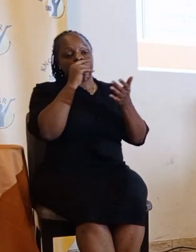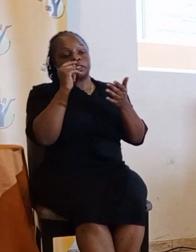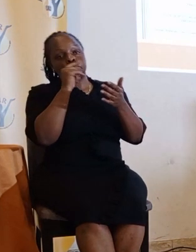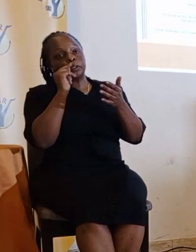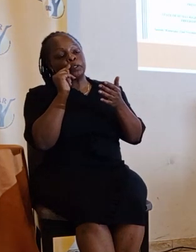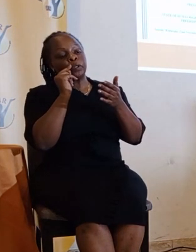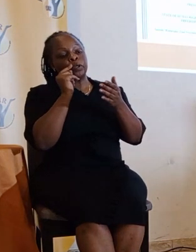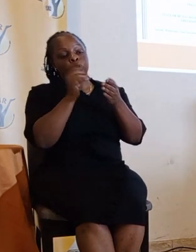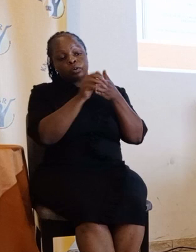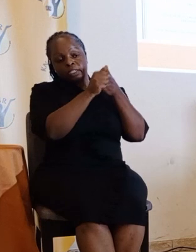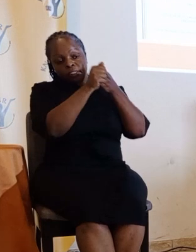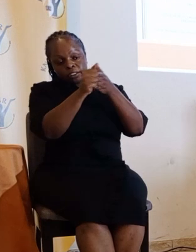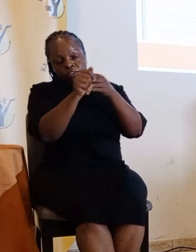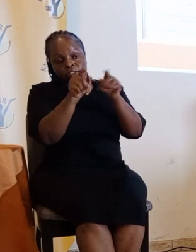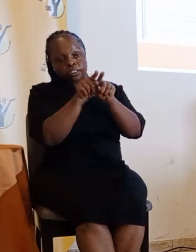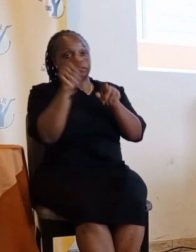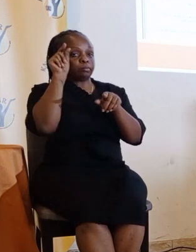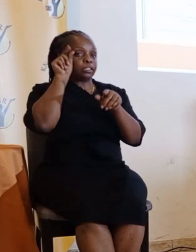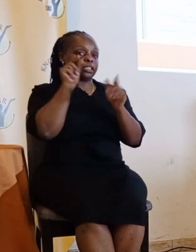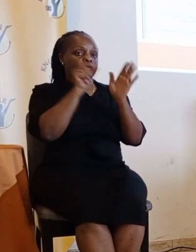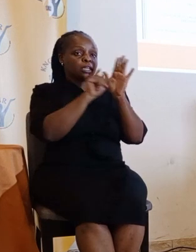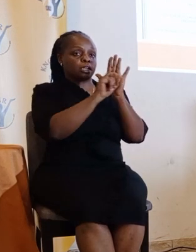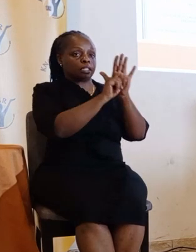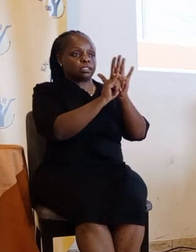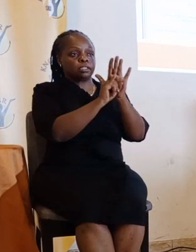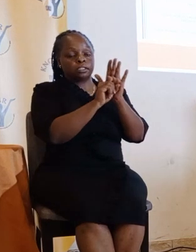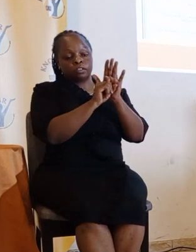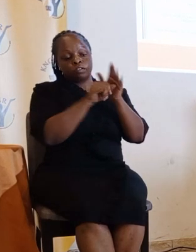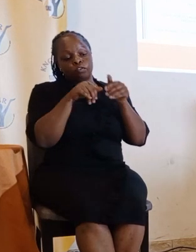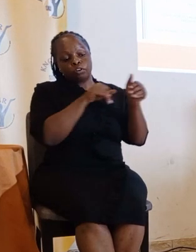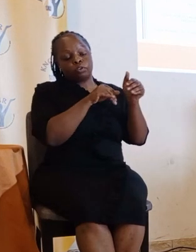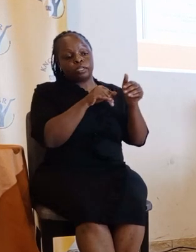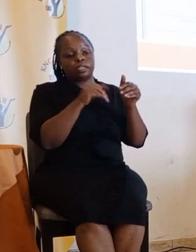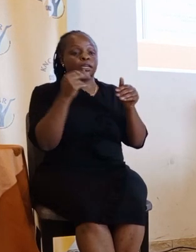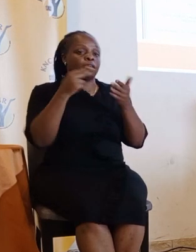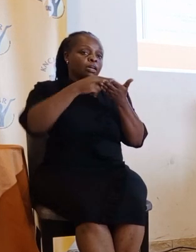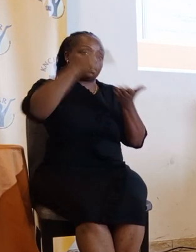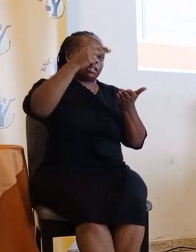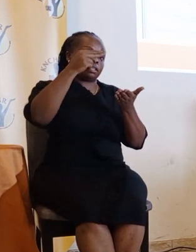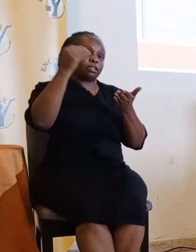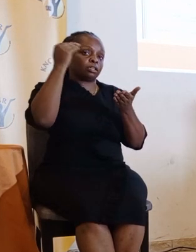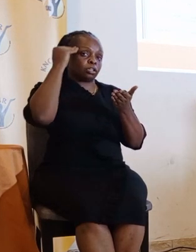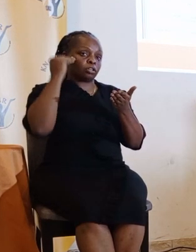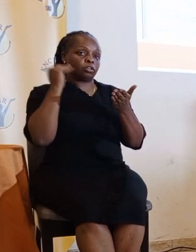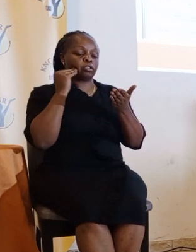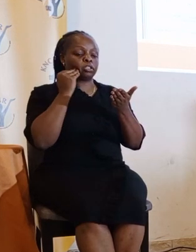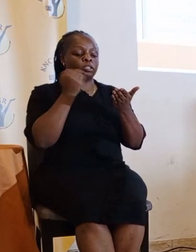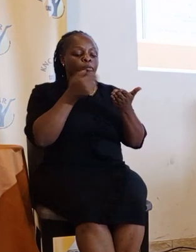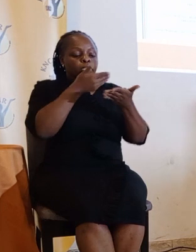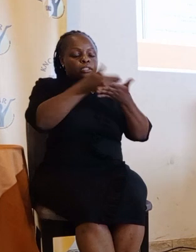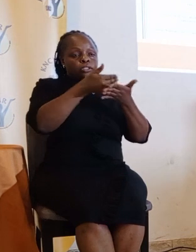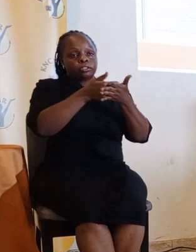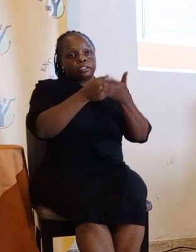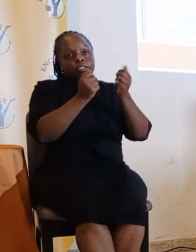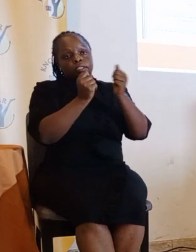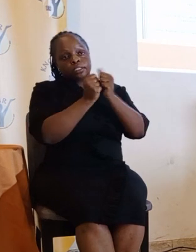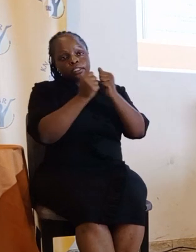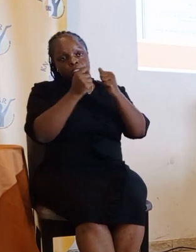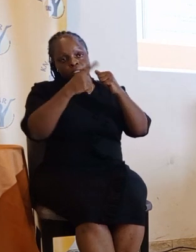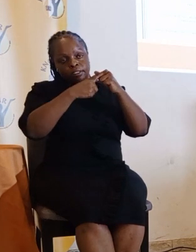gender identity, and following the Supreme Court verdict in petition number 16 of